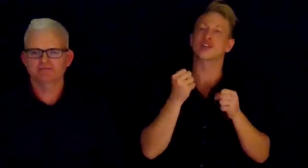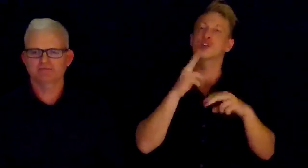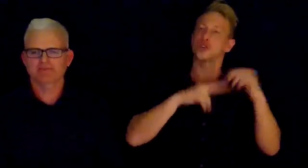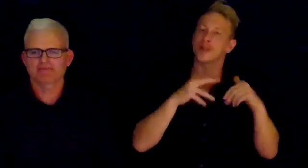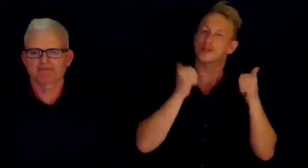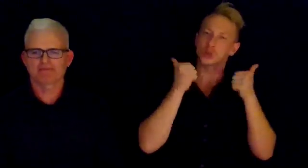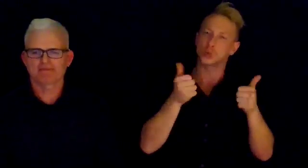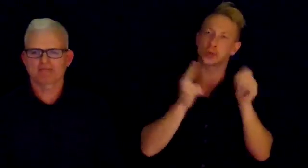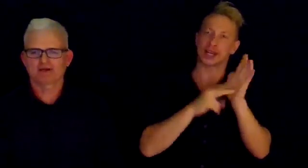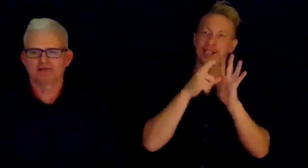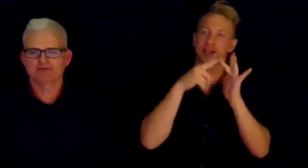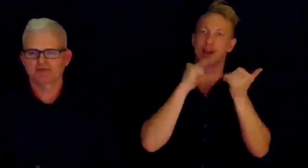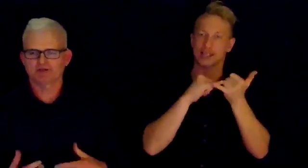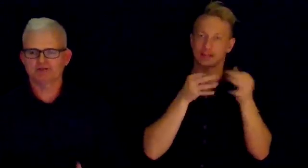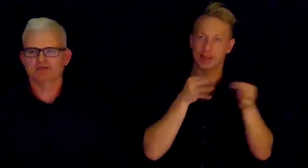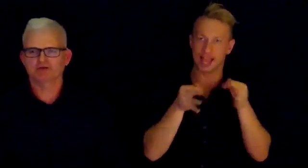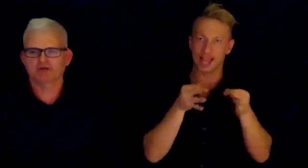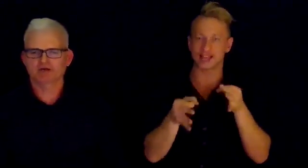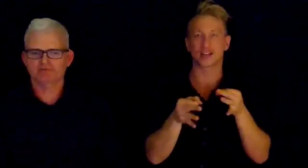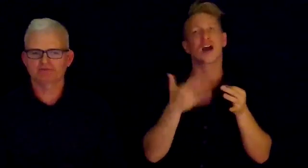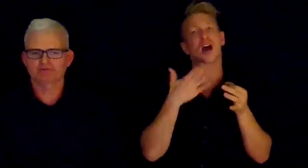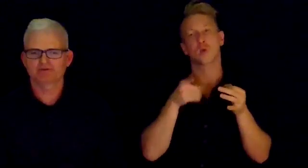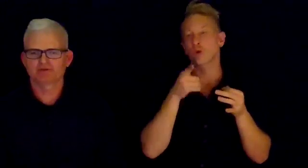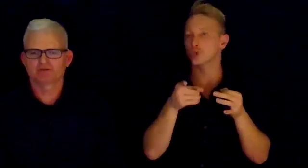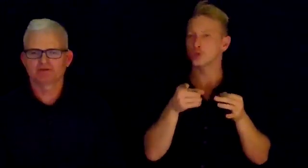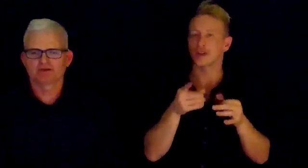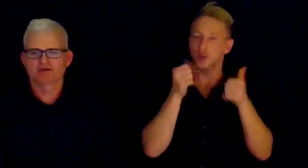NDIS plan and to get most out of your life,